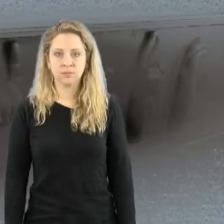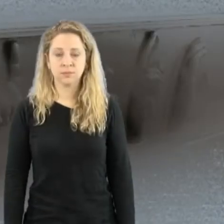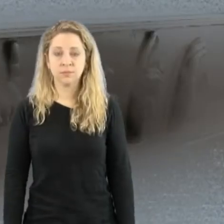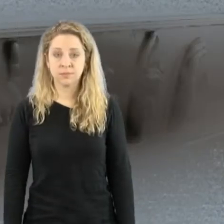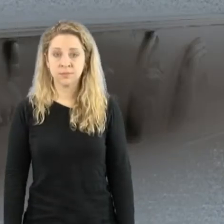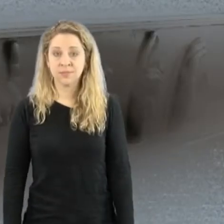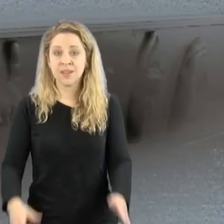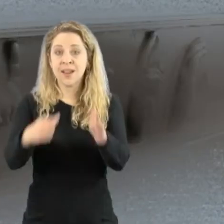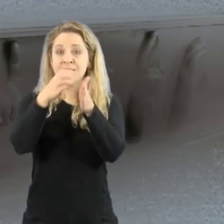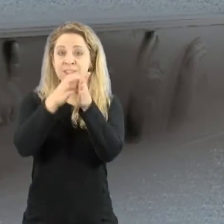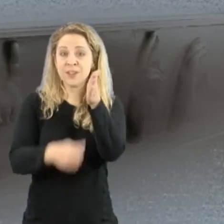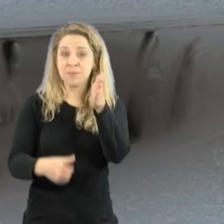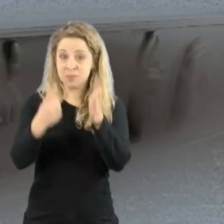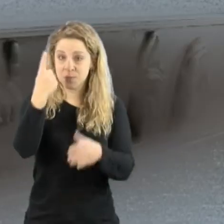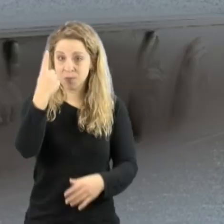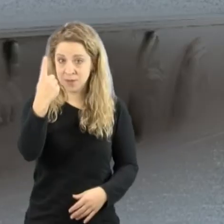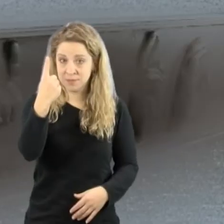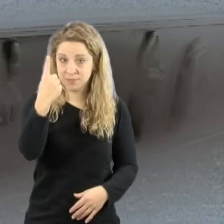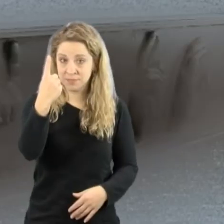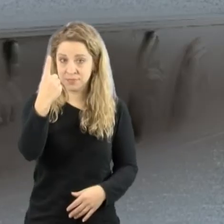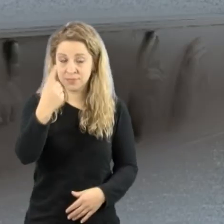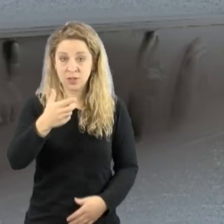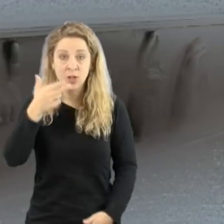Chapter 1. Clerc in France.